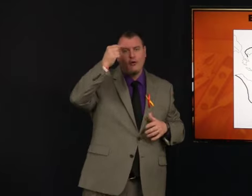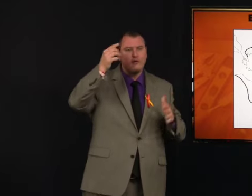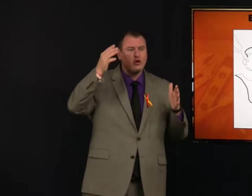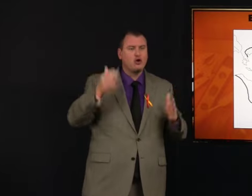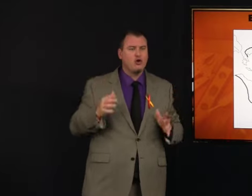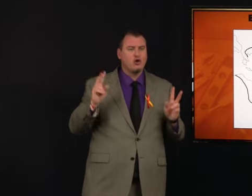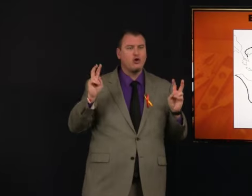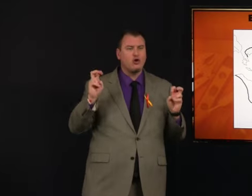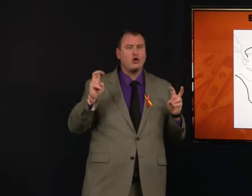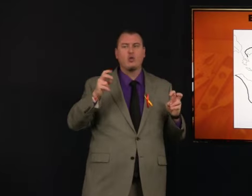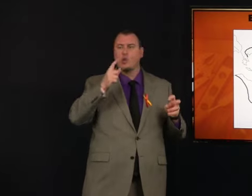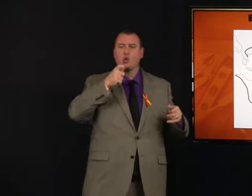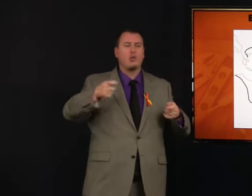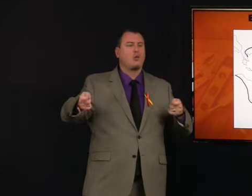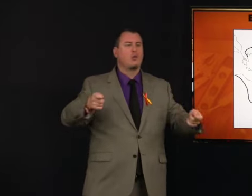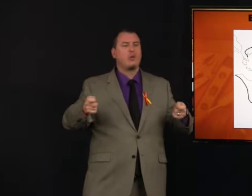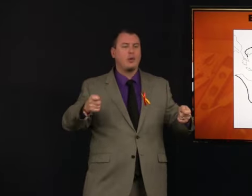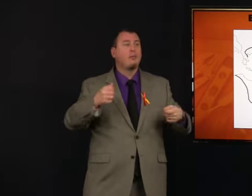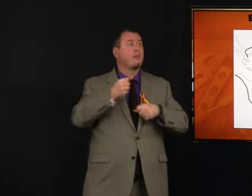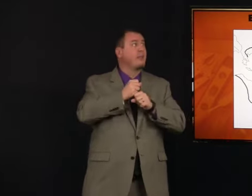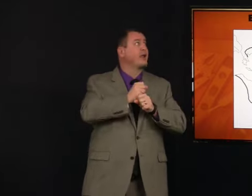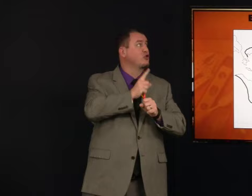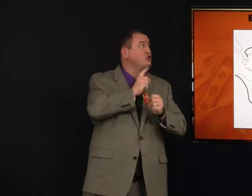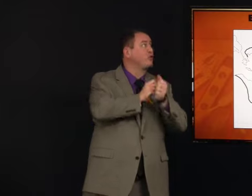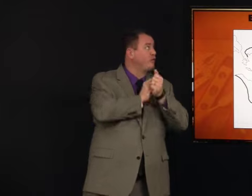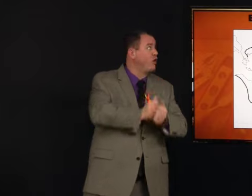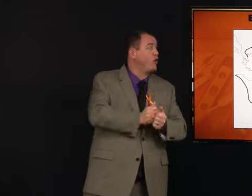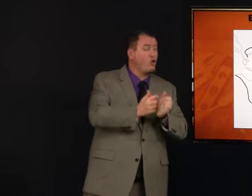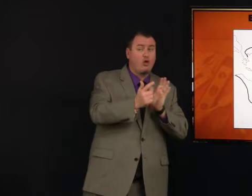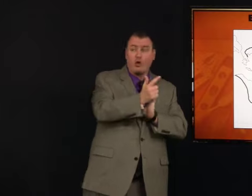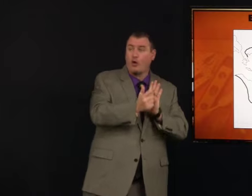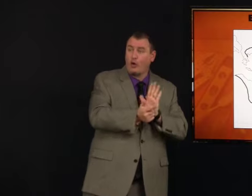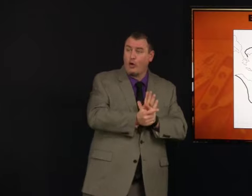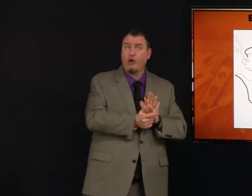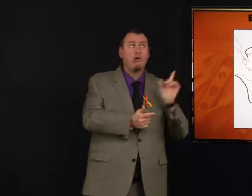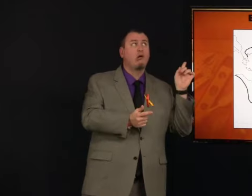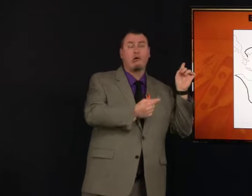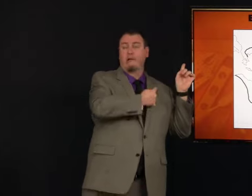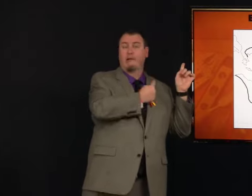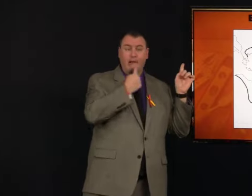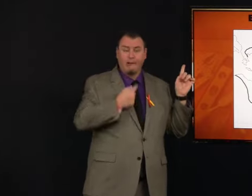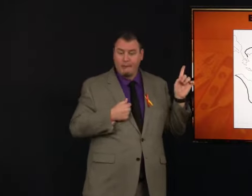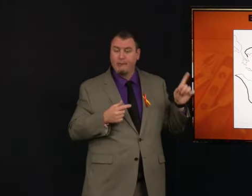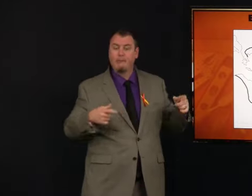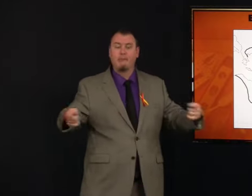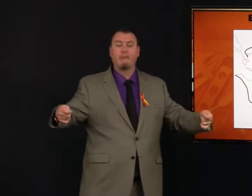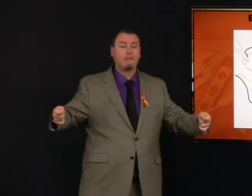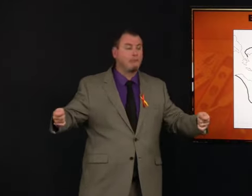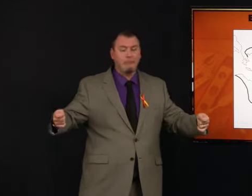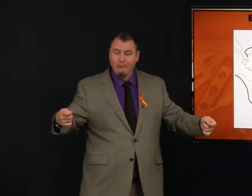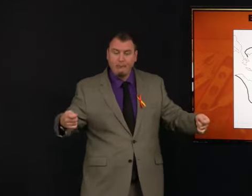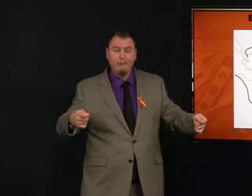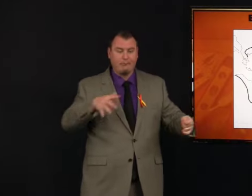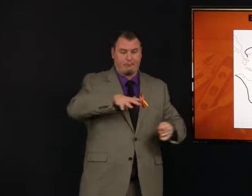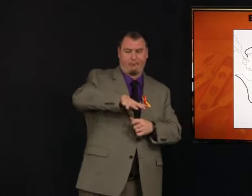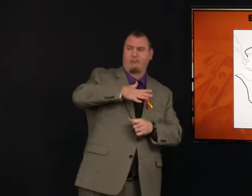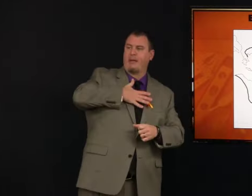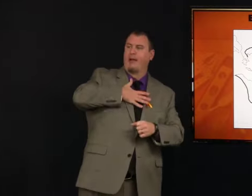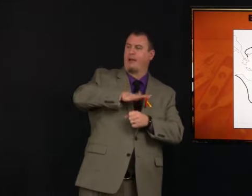who was the governor, known as the governor. He had to make sure that he followed the law that was